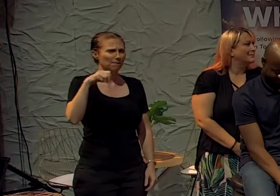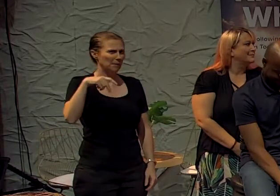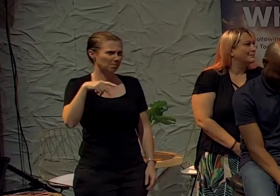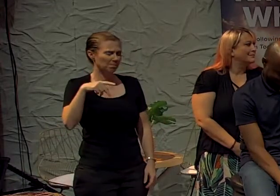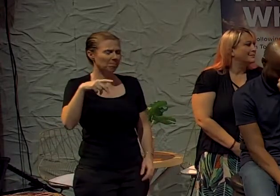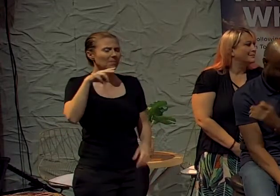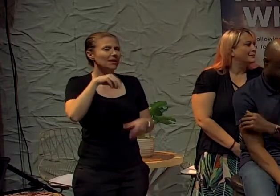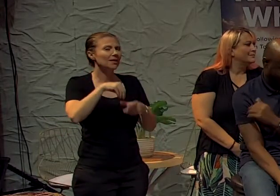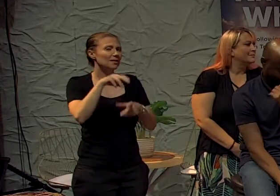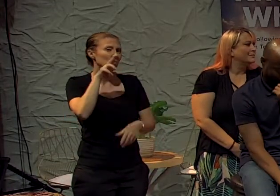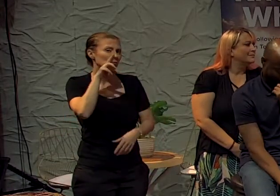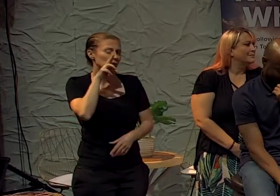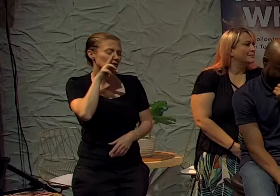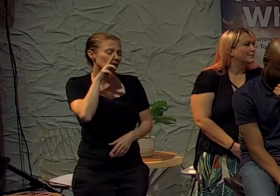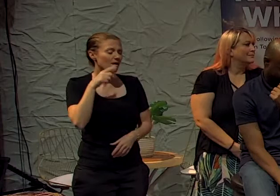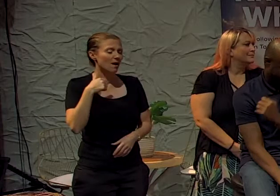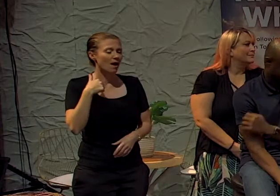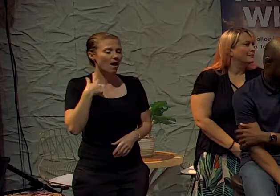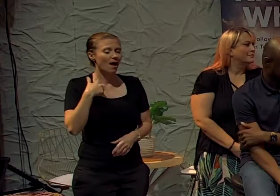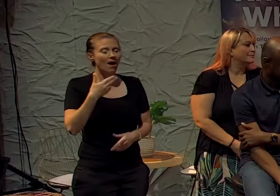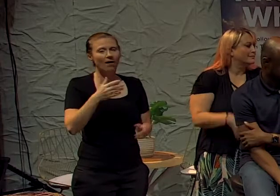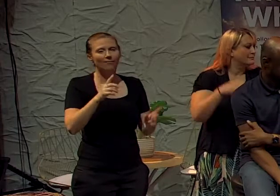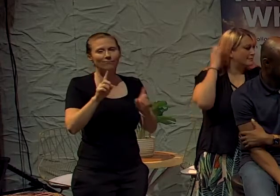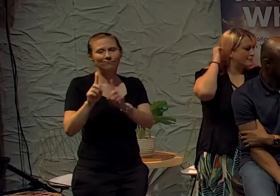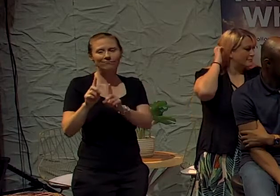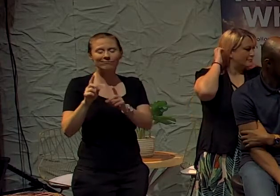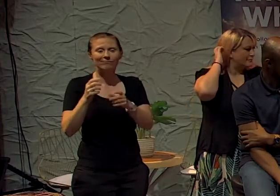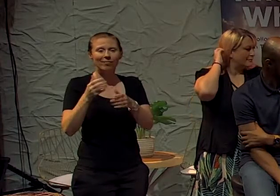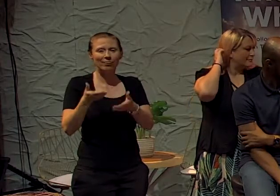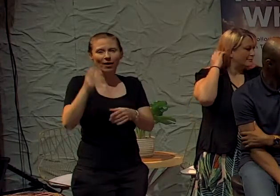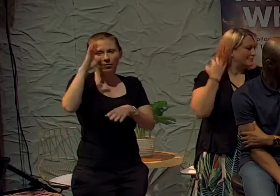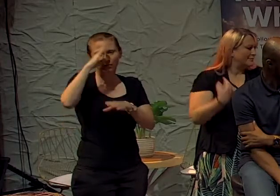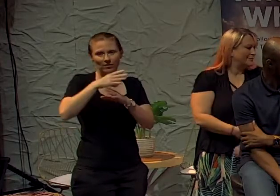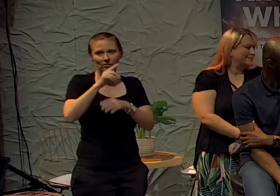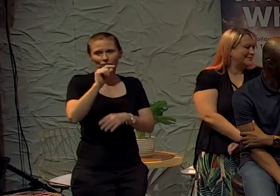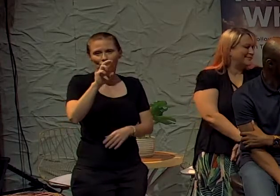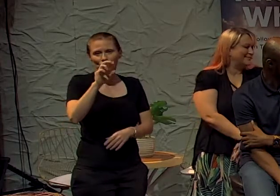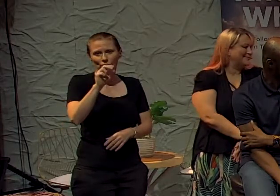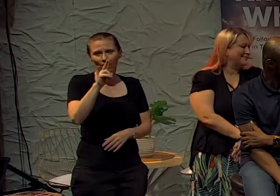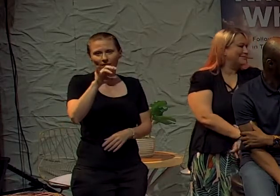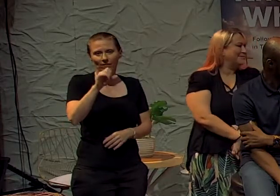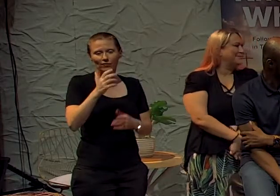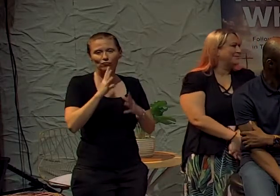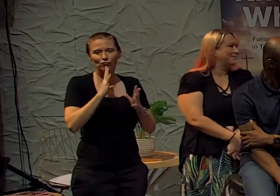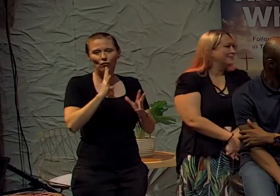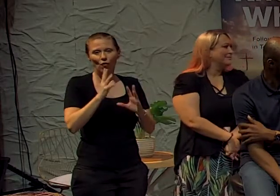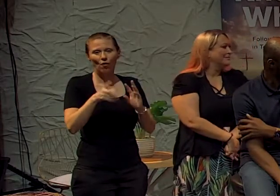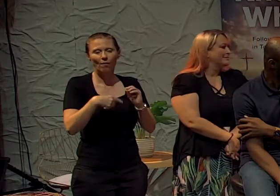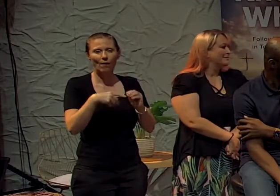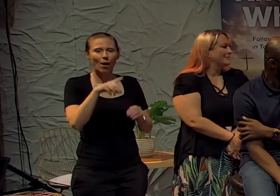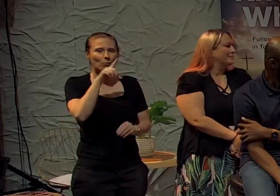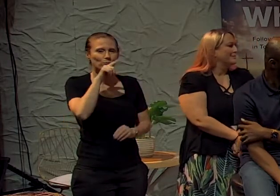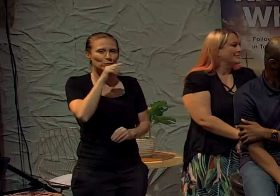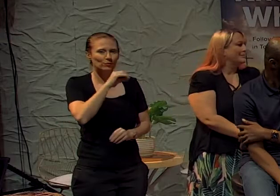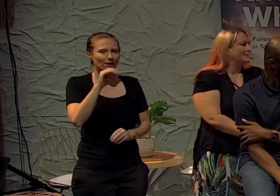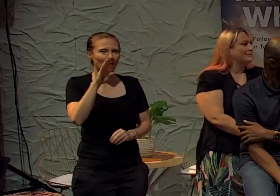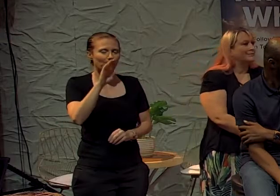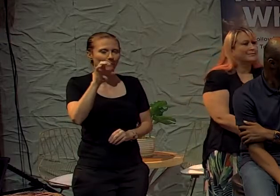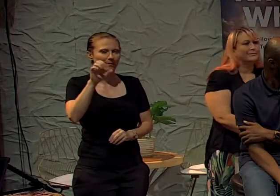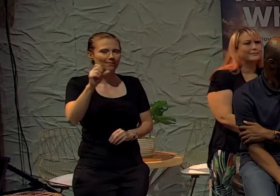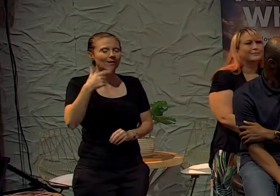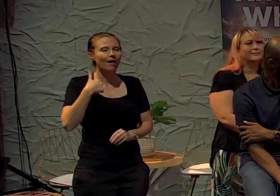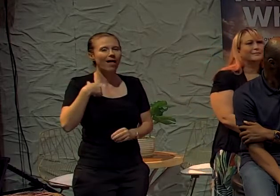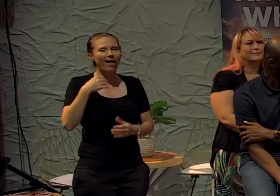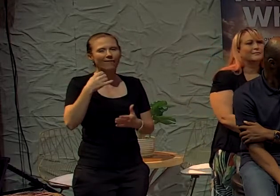in Houston, and I had Travis there, and I'm doing the birds and the bees talk, and they have little crayons and things you